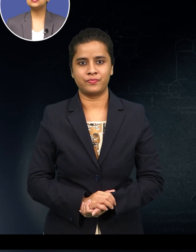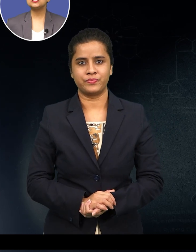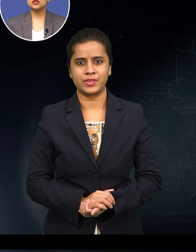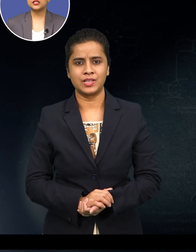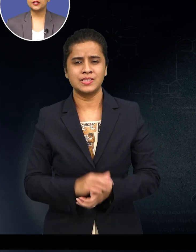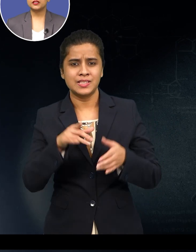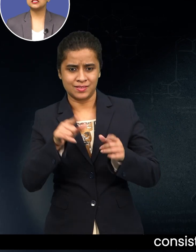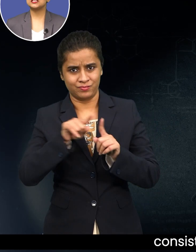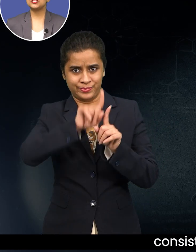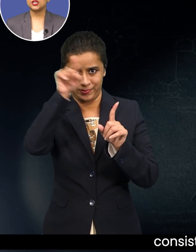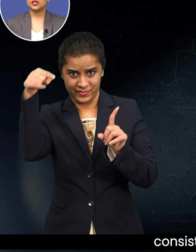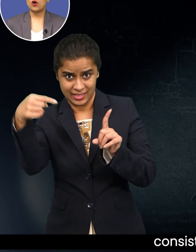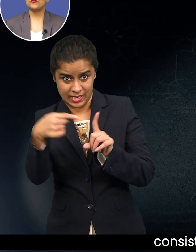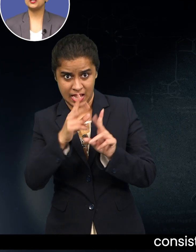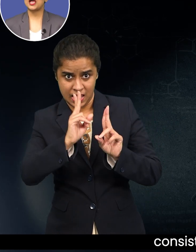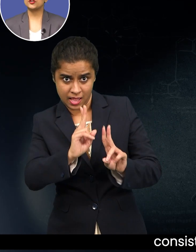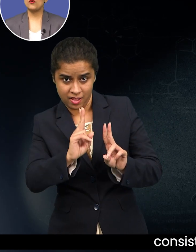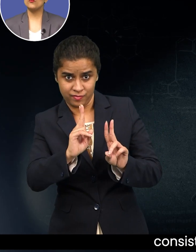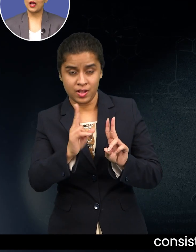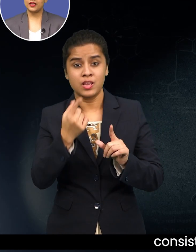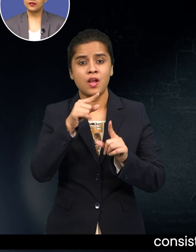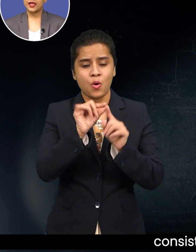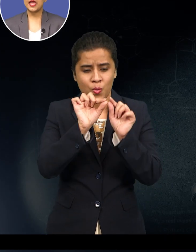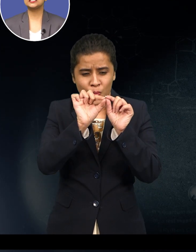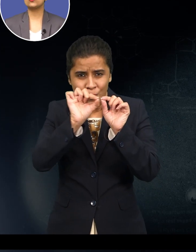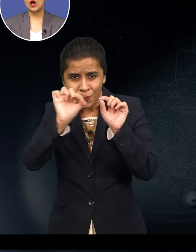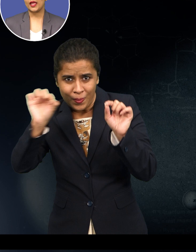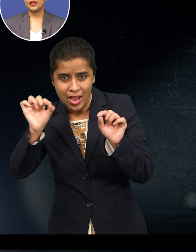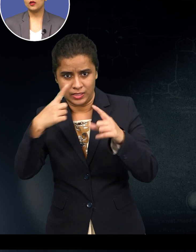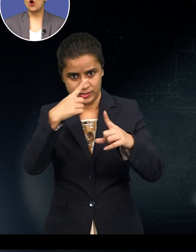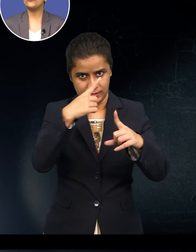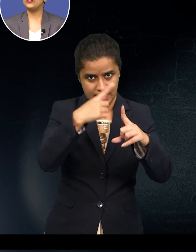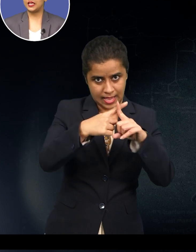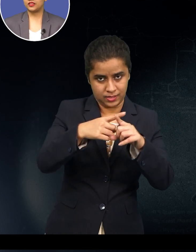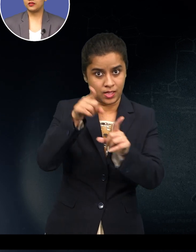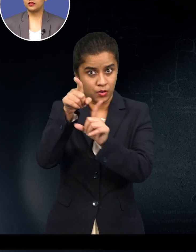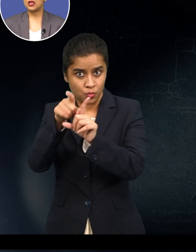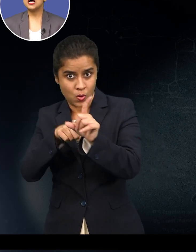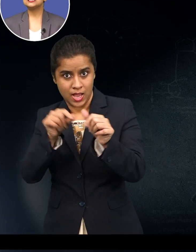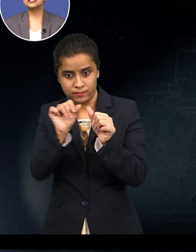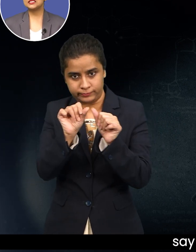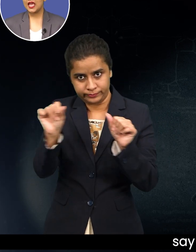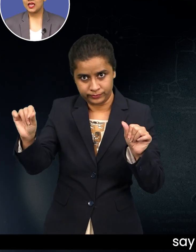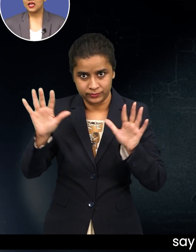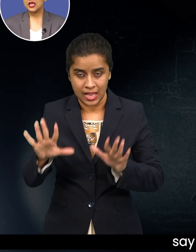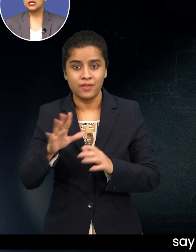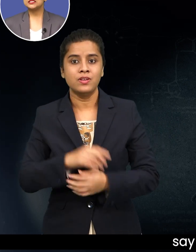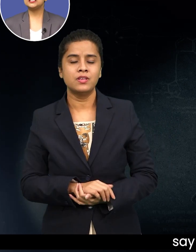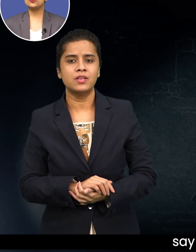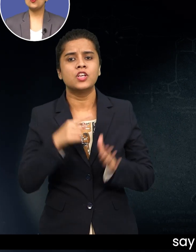Set up a circuit consisting of a nichrome wire XY of length,